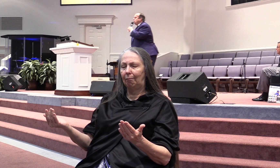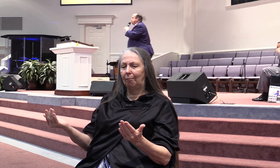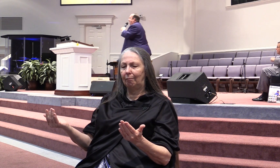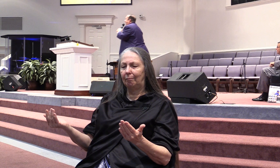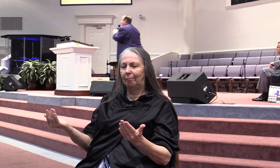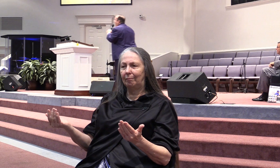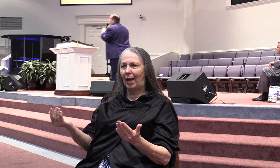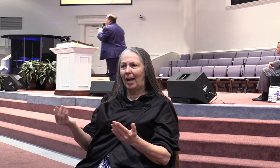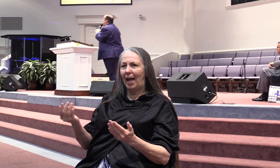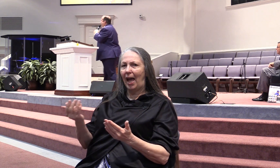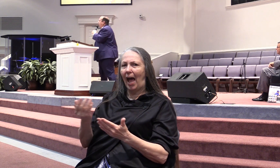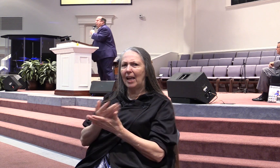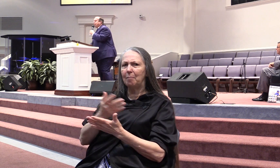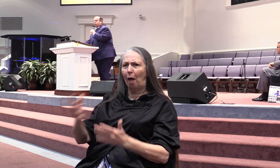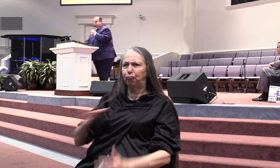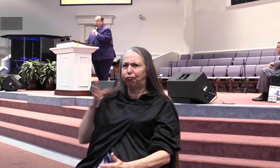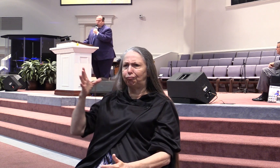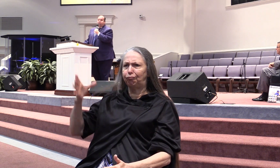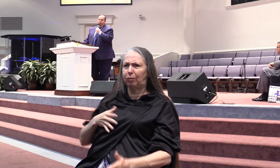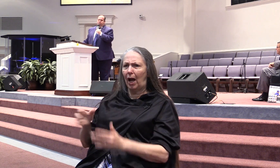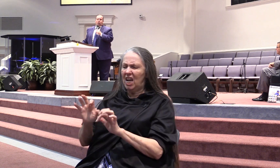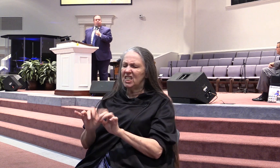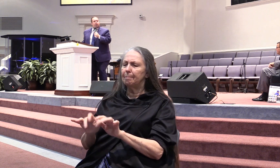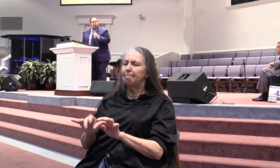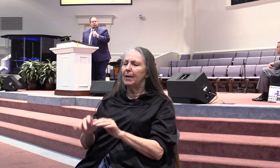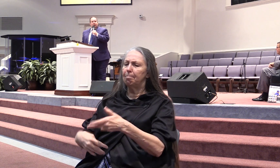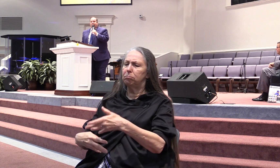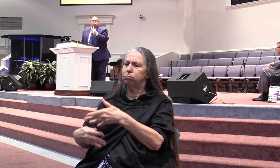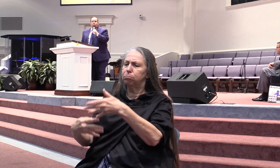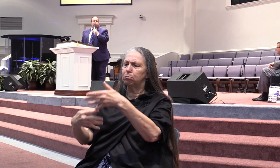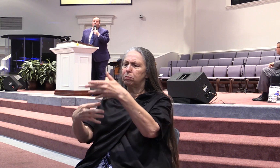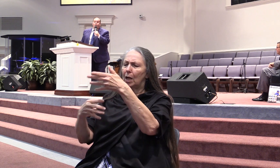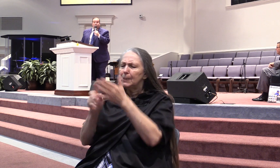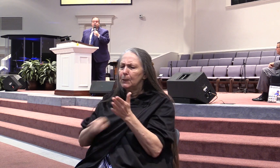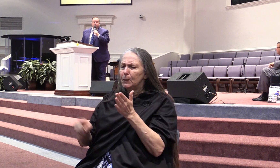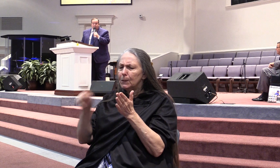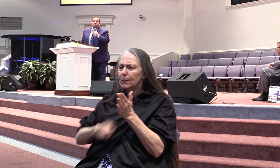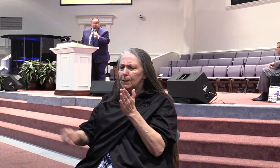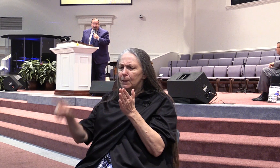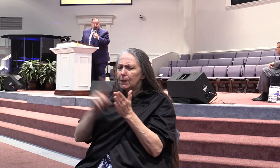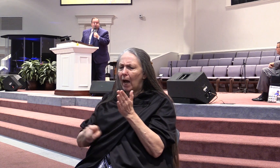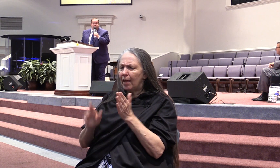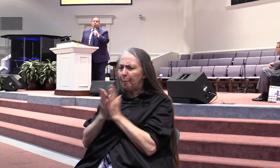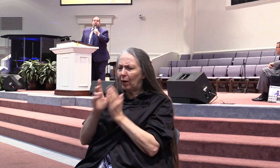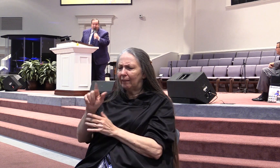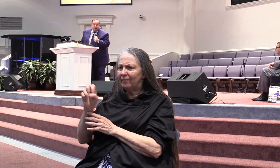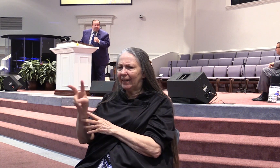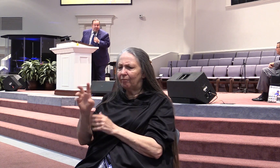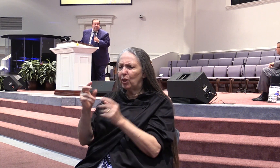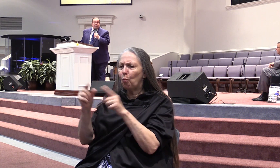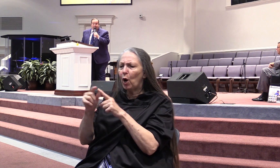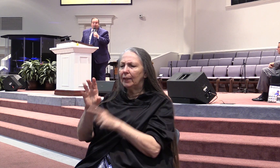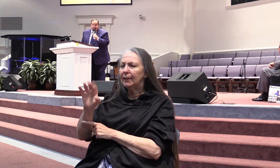I used my high-dollar, high-powered Bible computer software program. And I searched the whole wretched book of Leviticus for the word